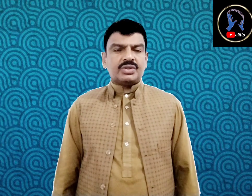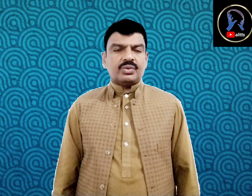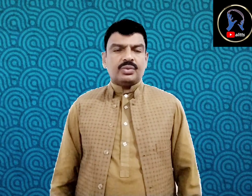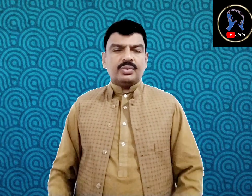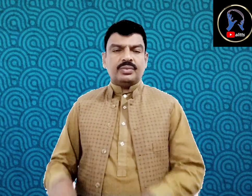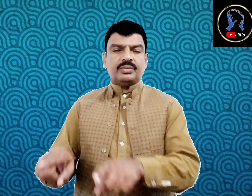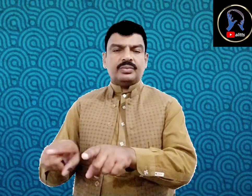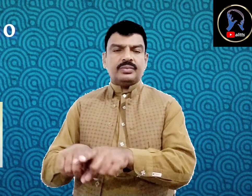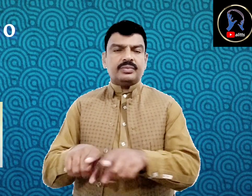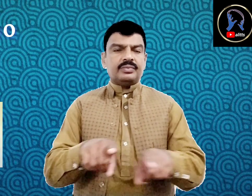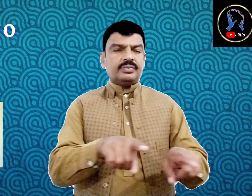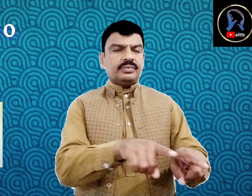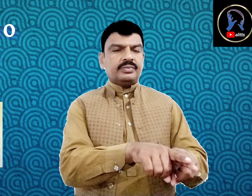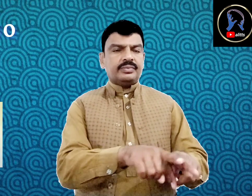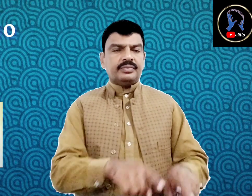also,